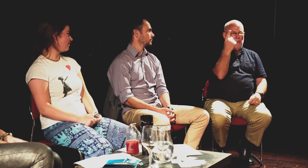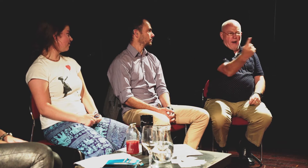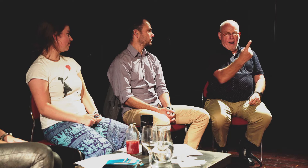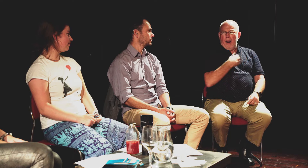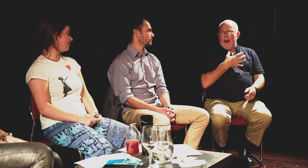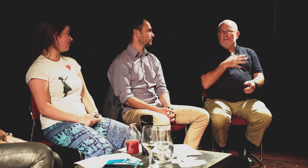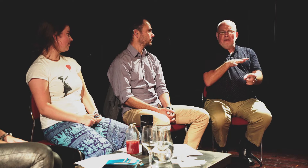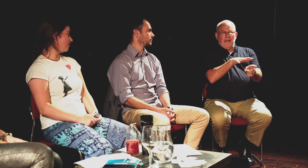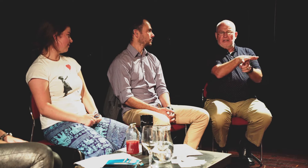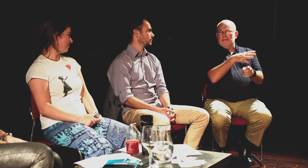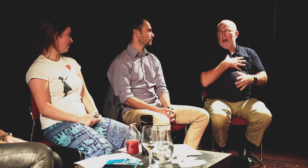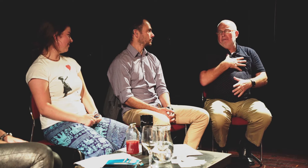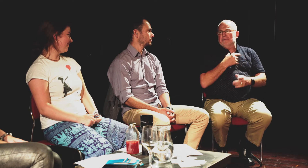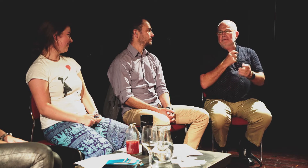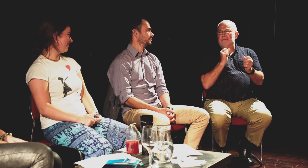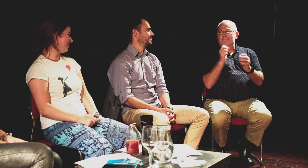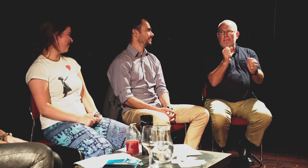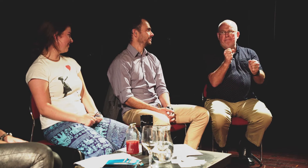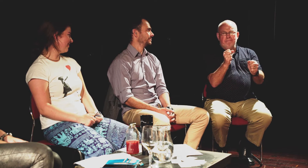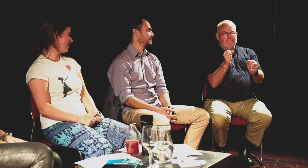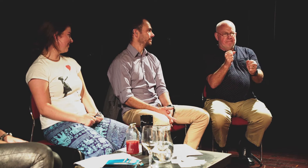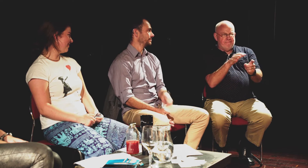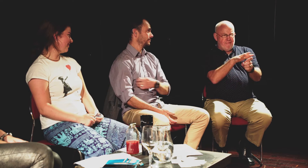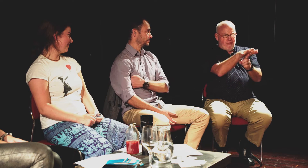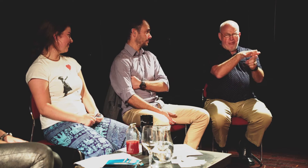they know no signing whatsoever. I love teasing people who don't know much sign.